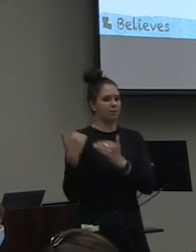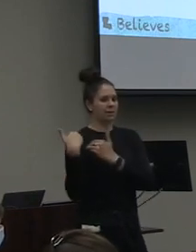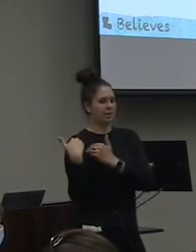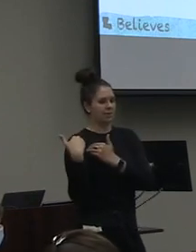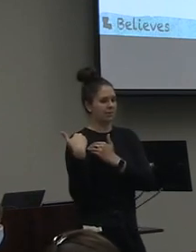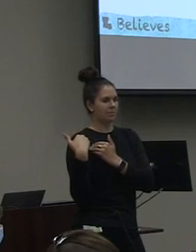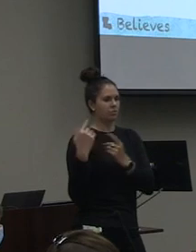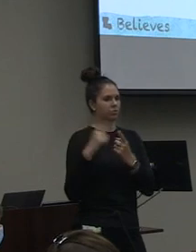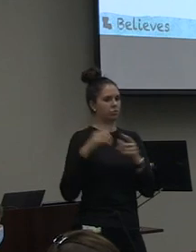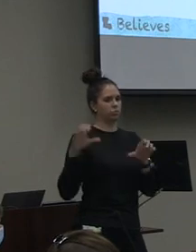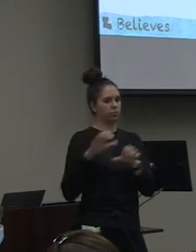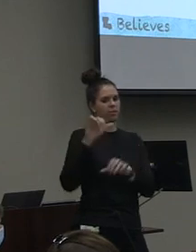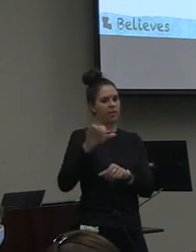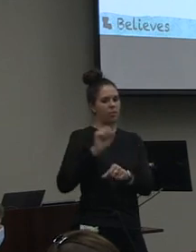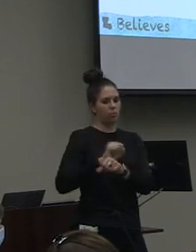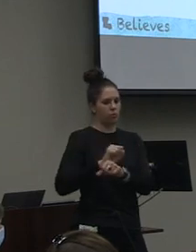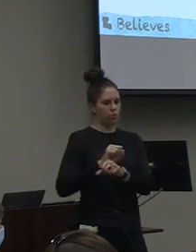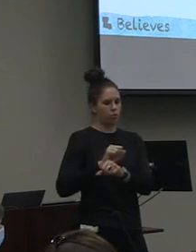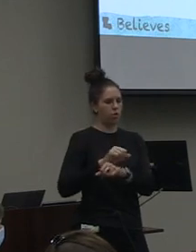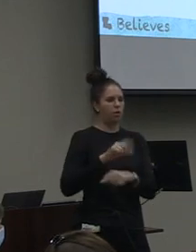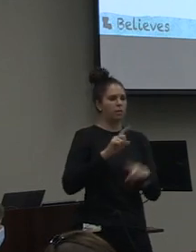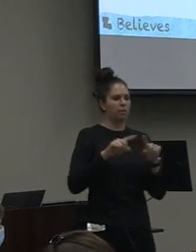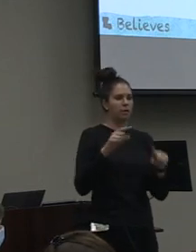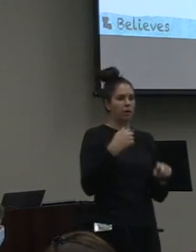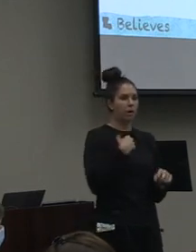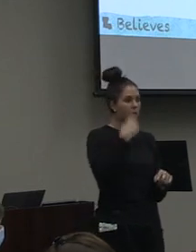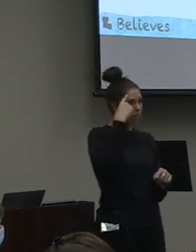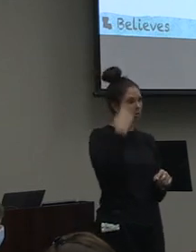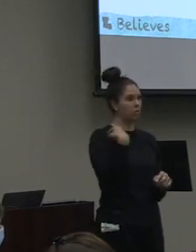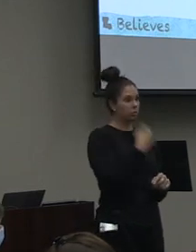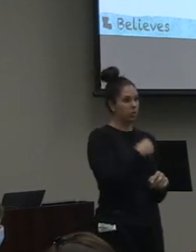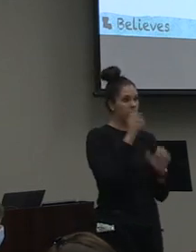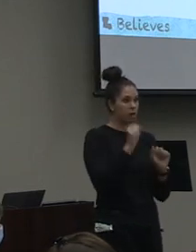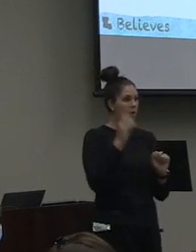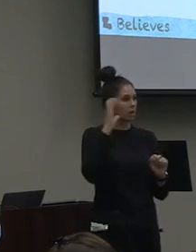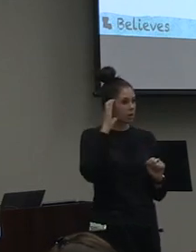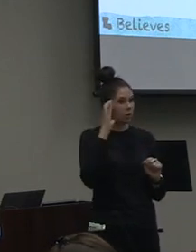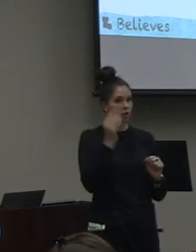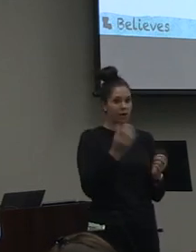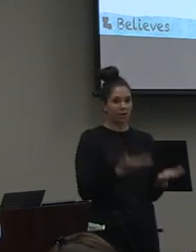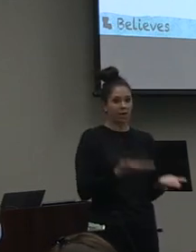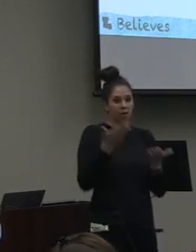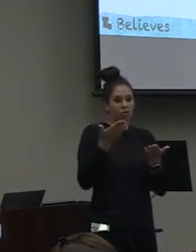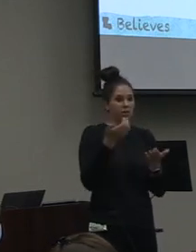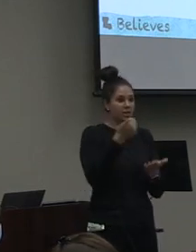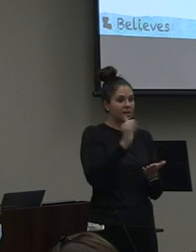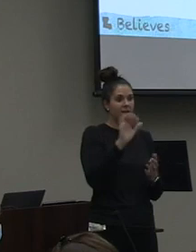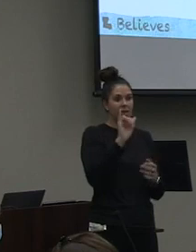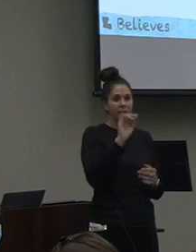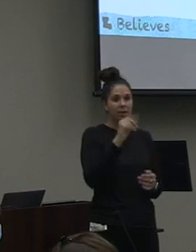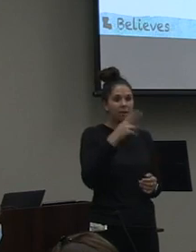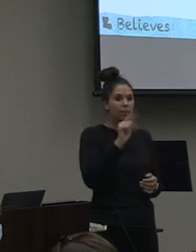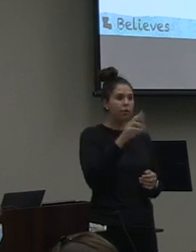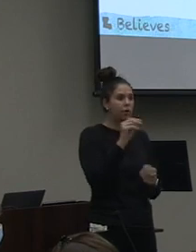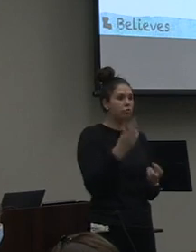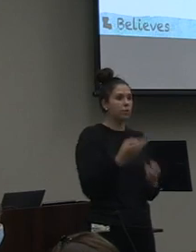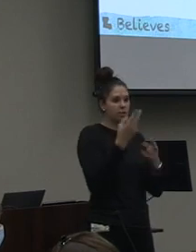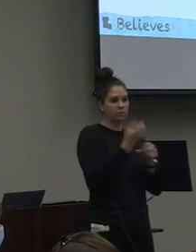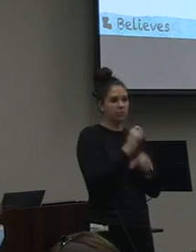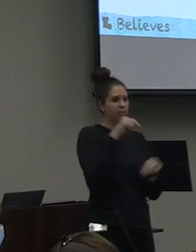commission to do that work in particular. But I certainly think we can hear and carry forth any input and recommendations from this group as